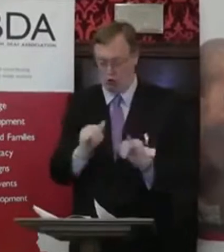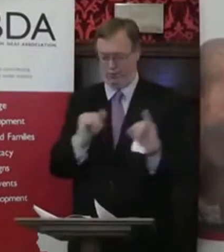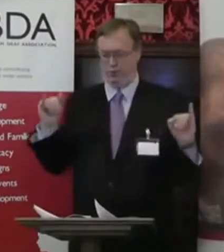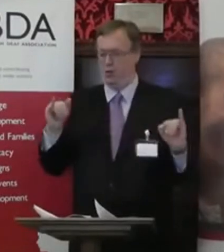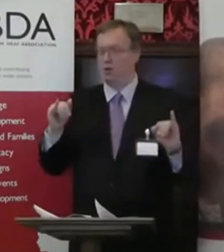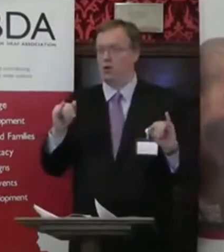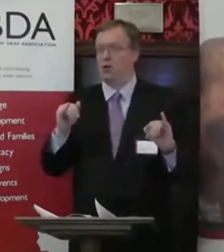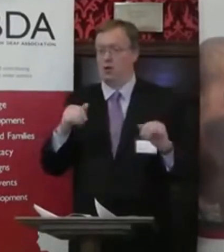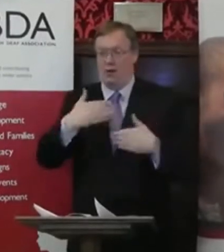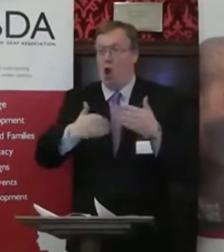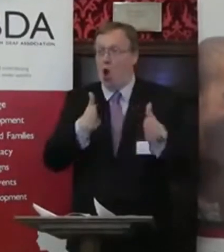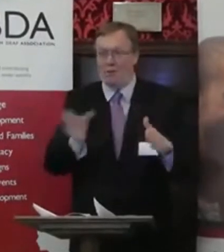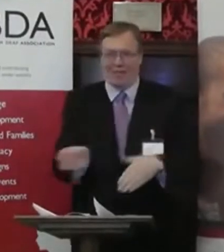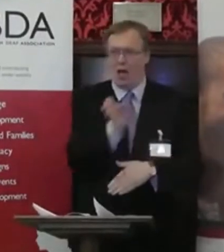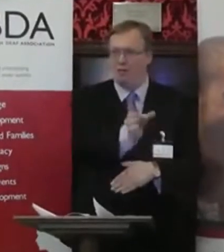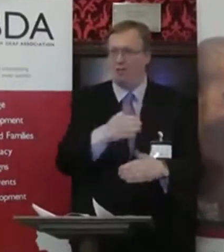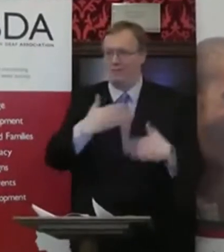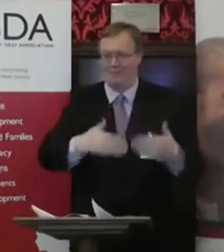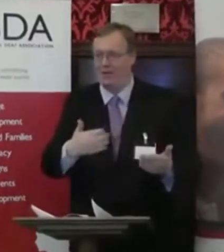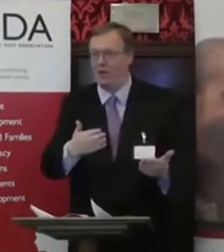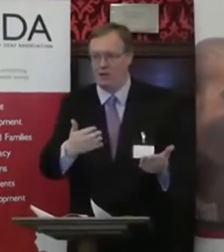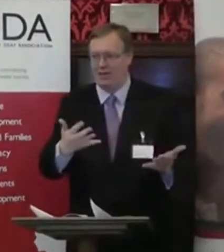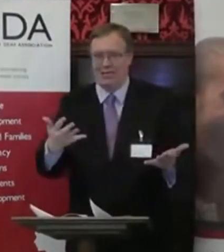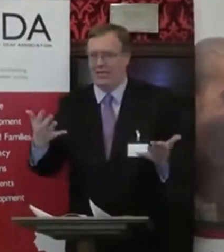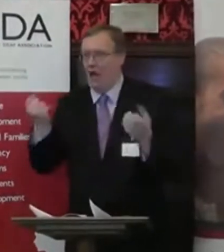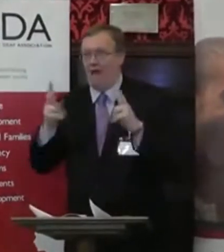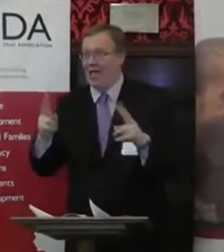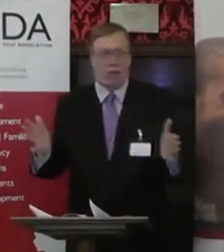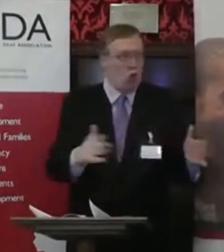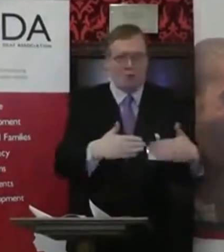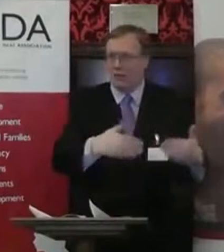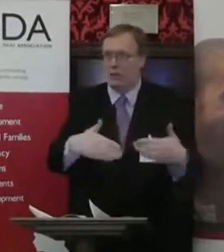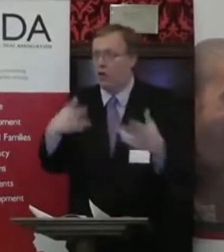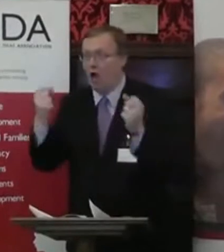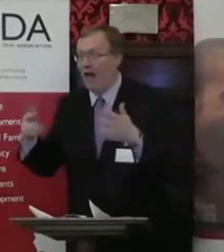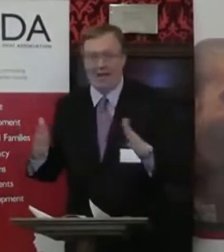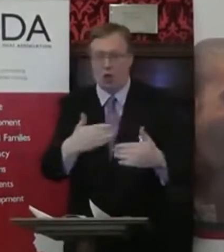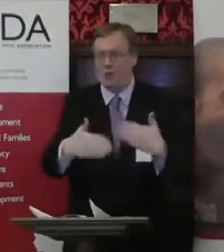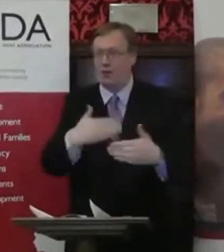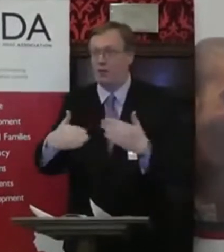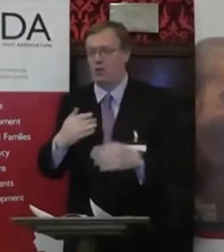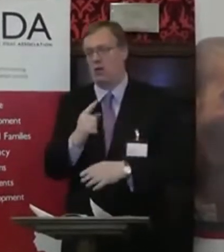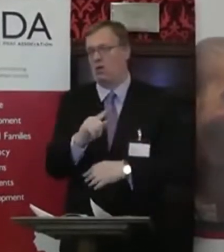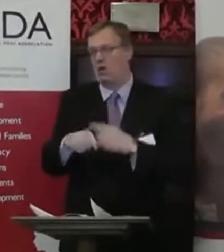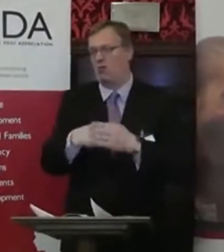husband had a stroke, the hospital couldn't get an interpreter. So he wasn't